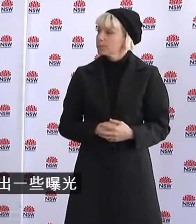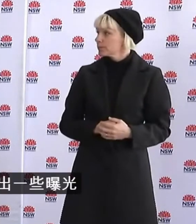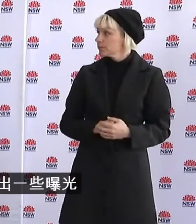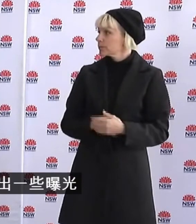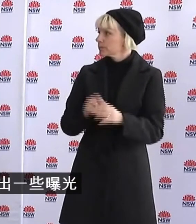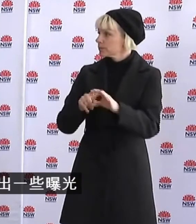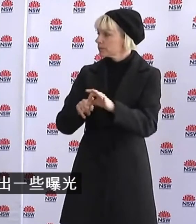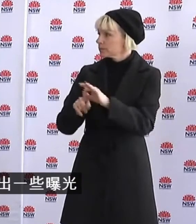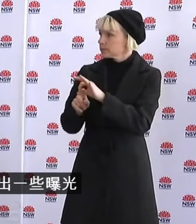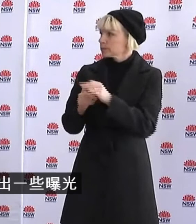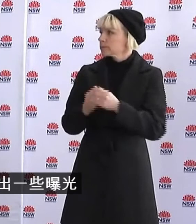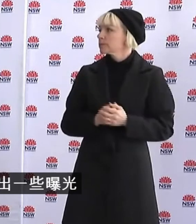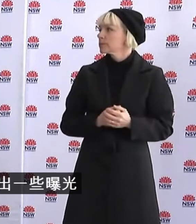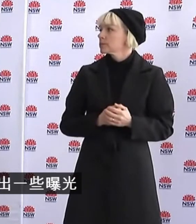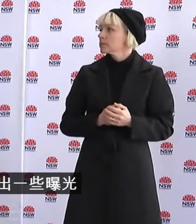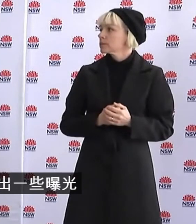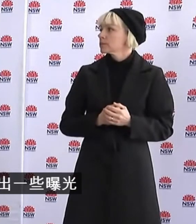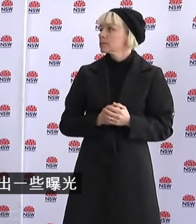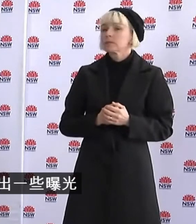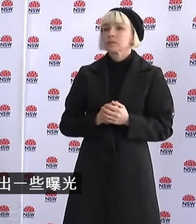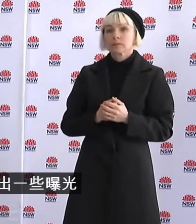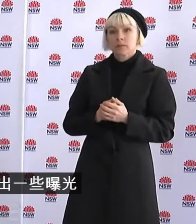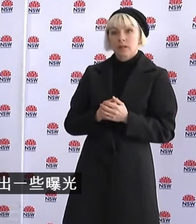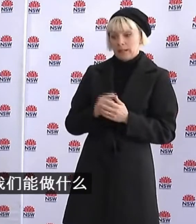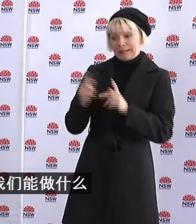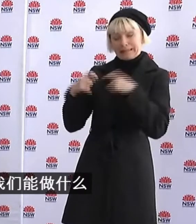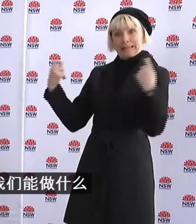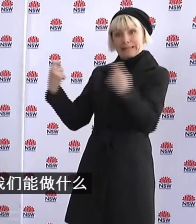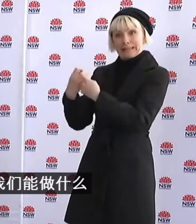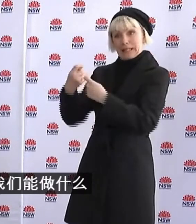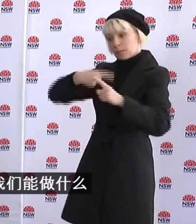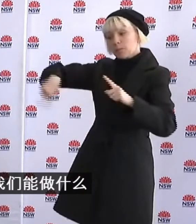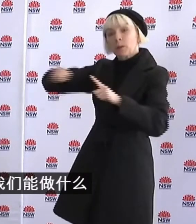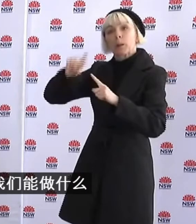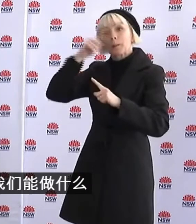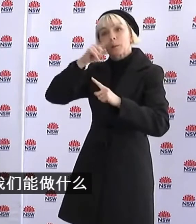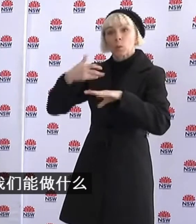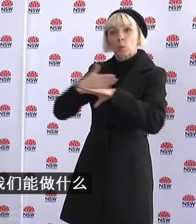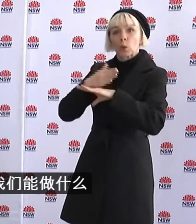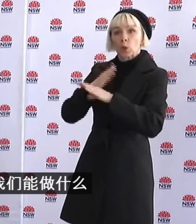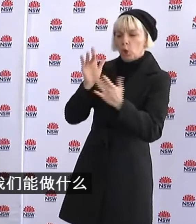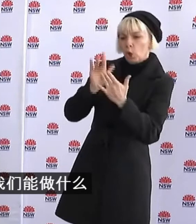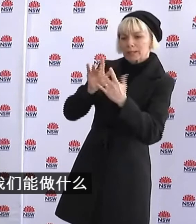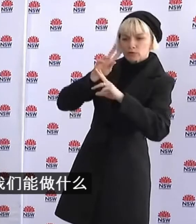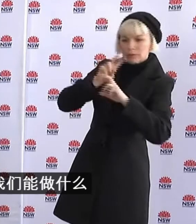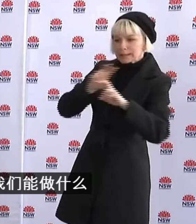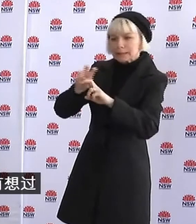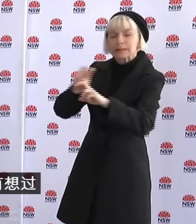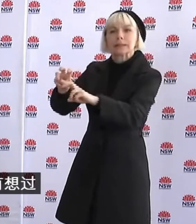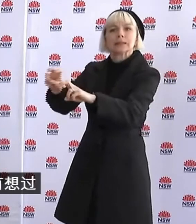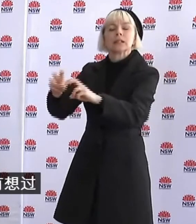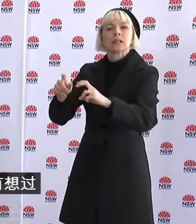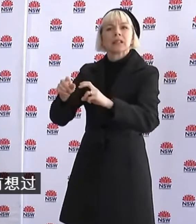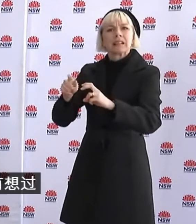It seems that our contact tracers are lagging behind, listing some exposure sites at least a week late. I mean, what can we